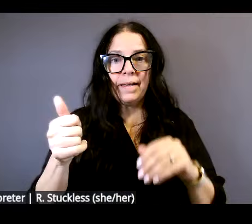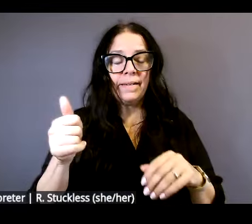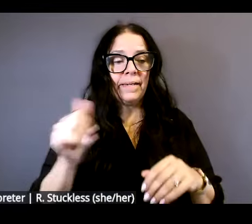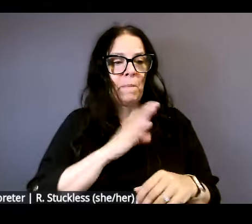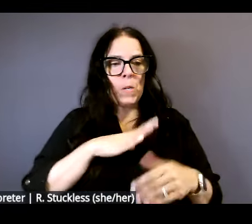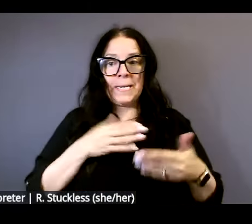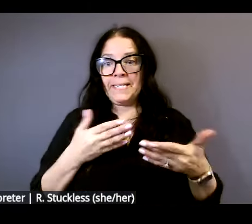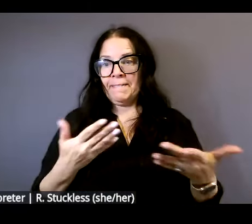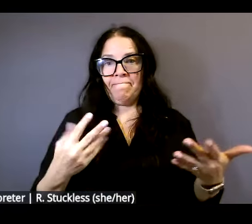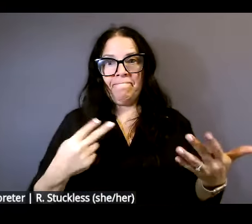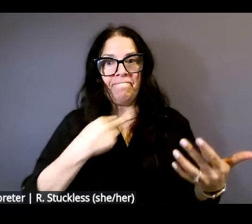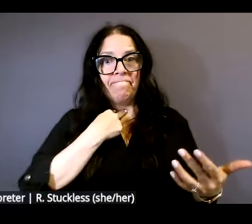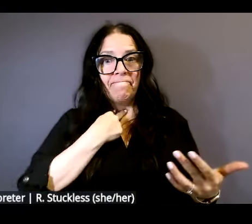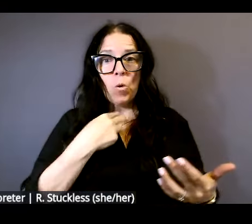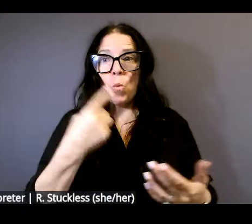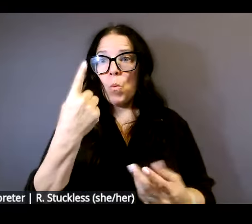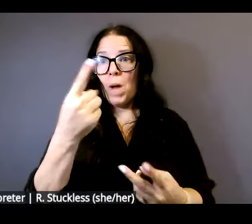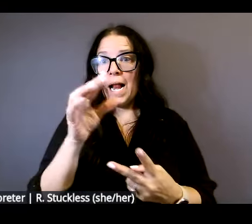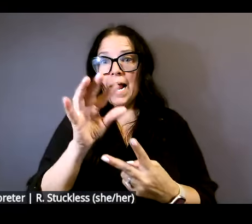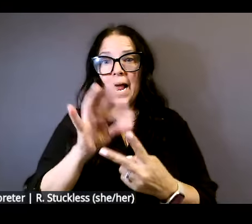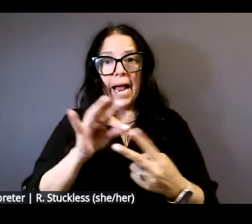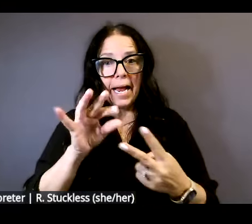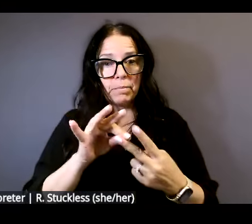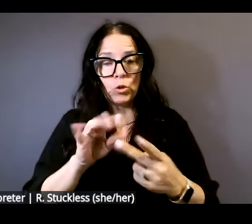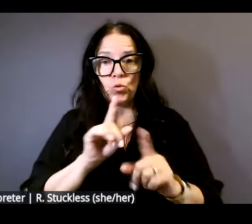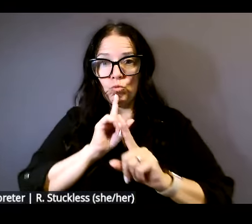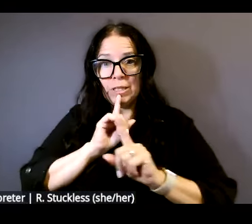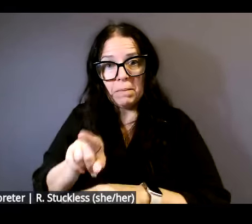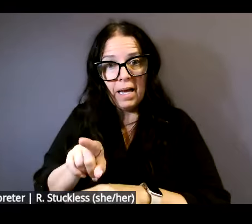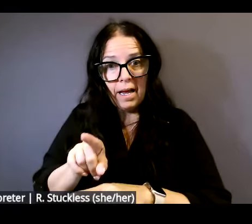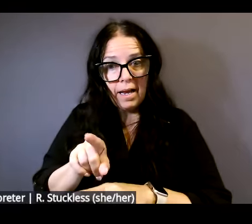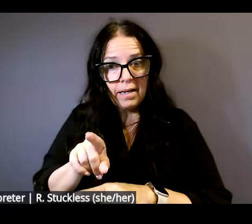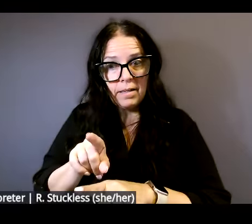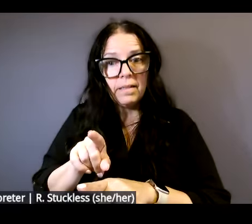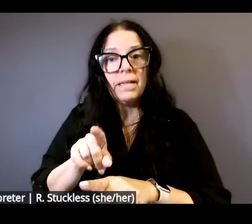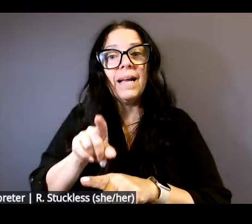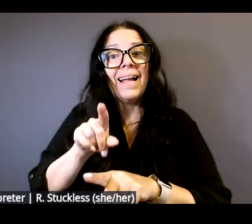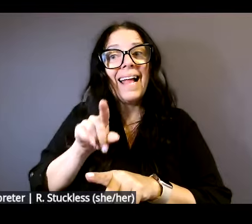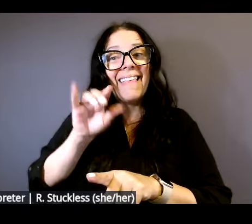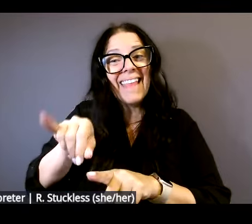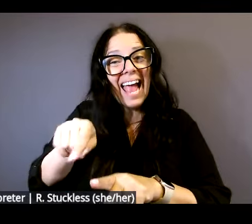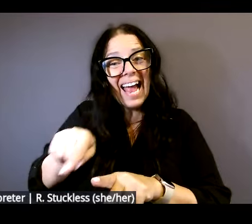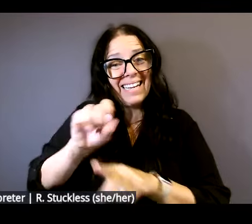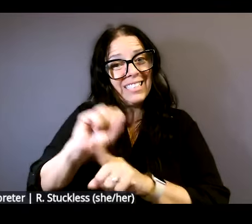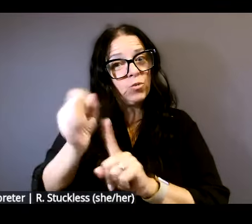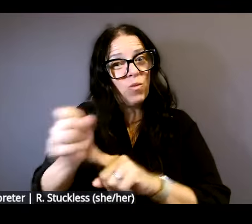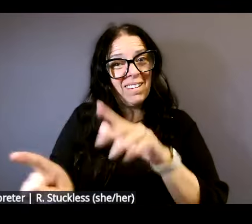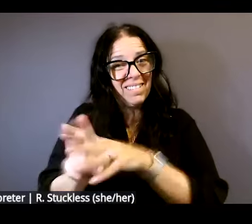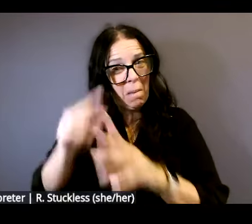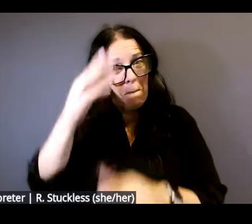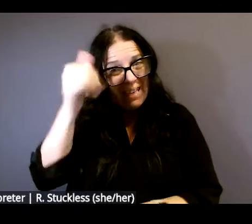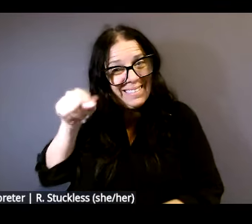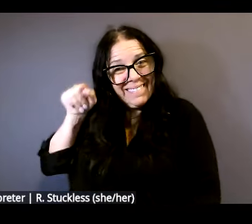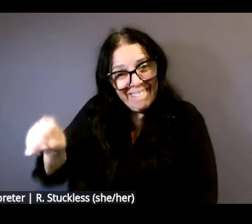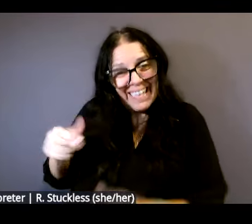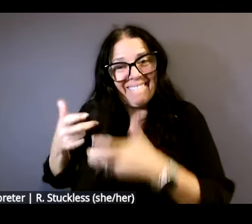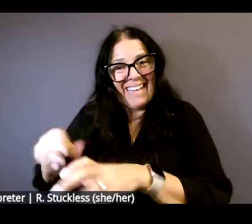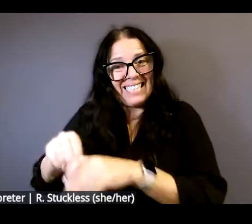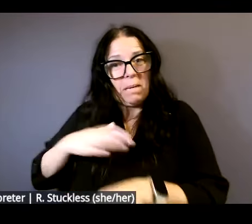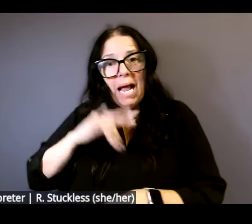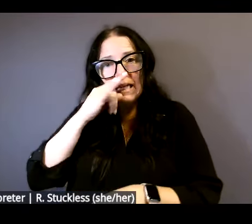to fix the situation created only by the actions and inactions of Invest in My Kids. The Bureau of